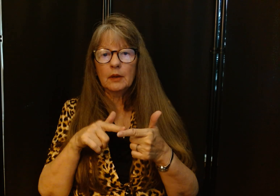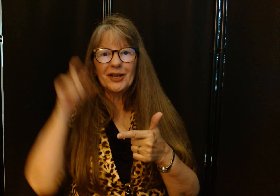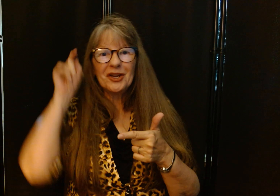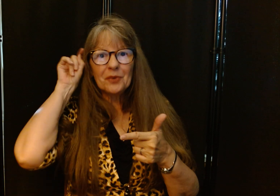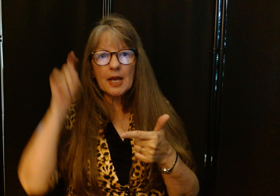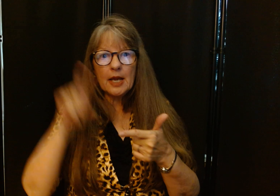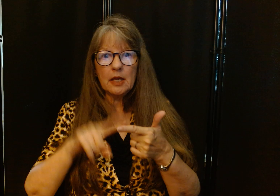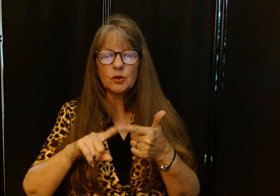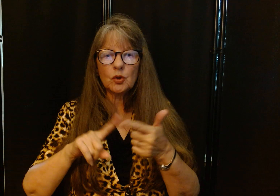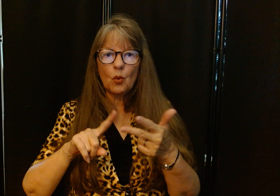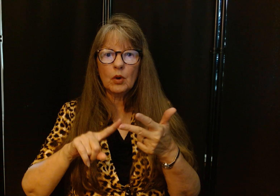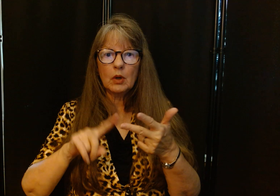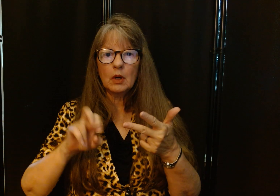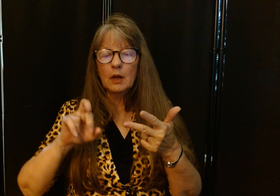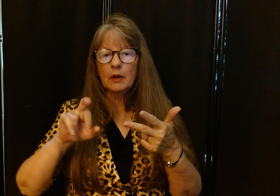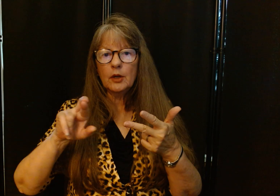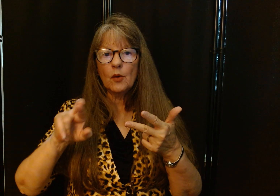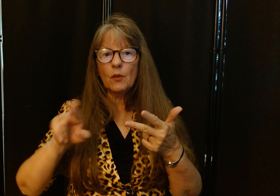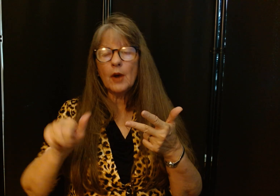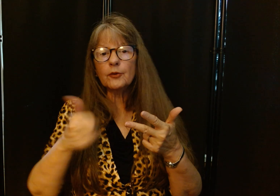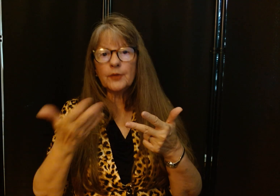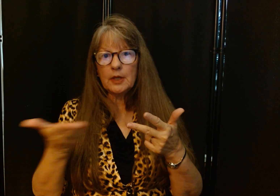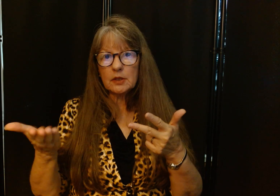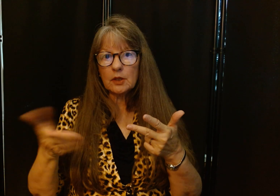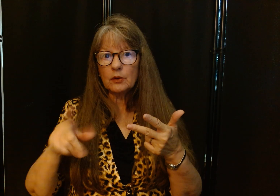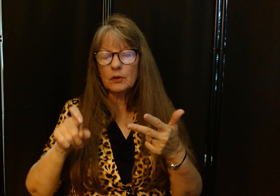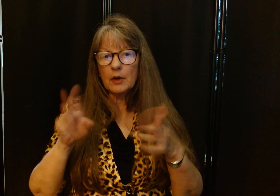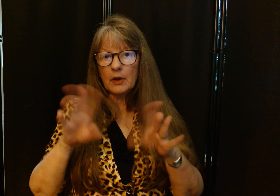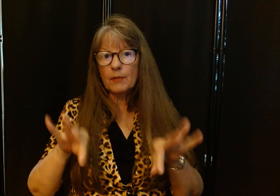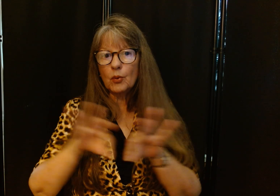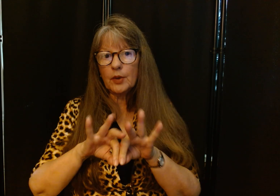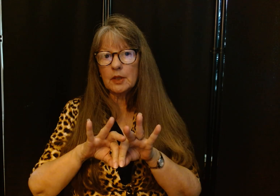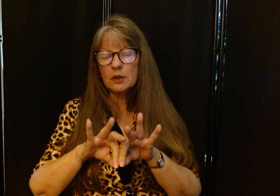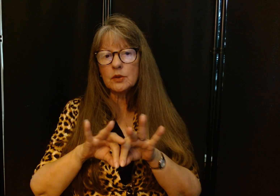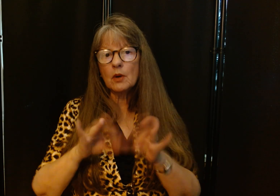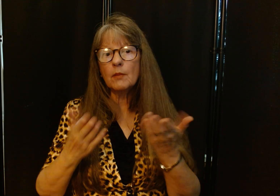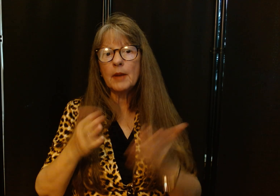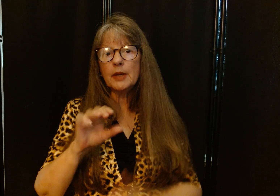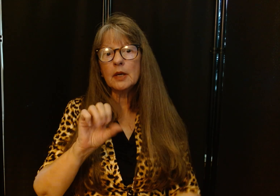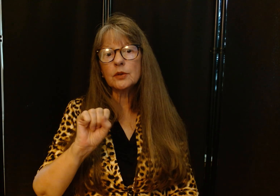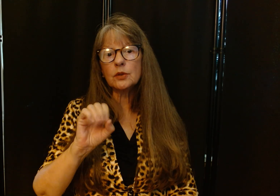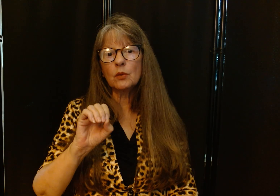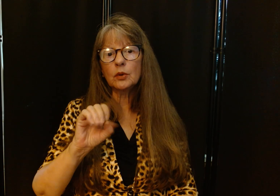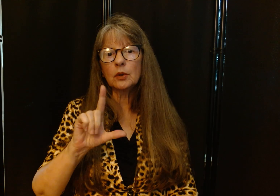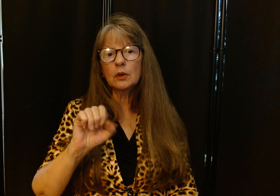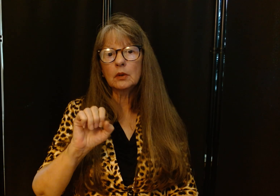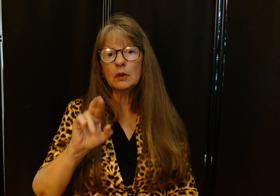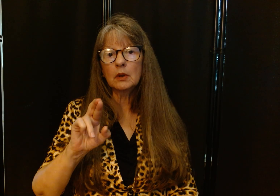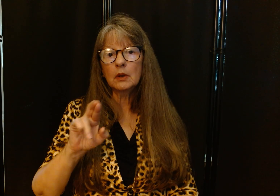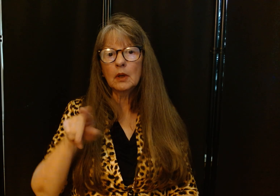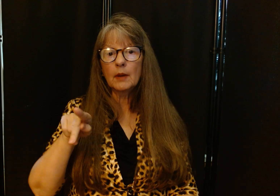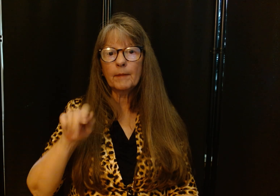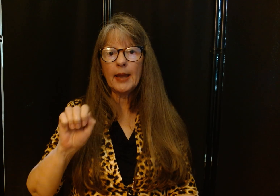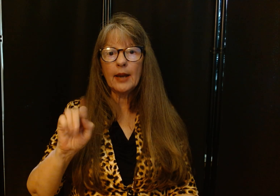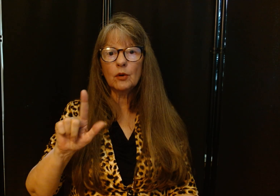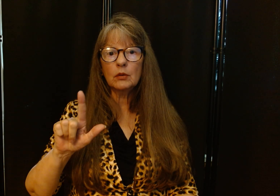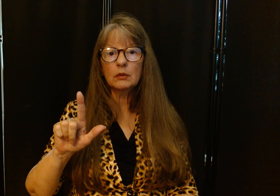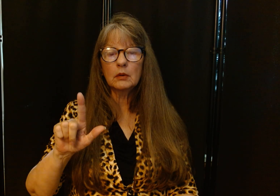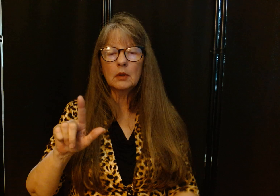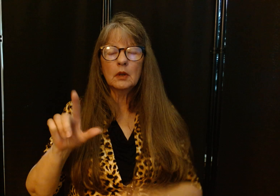hearing aids, or other things that are important. So maybe a solar panel.